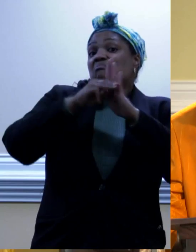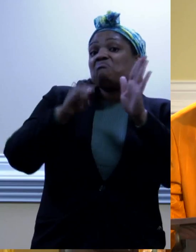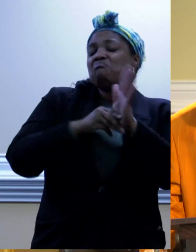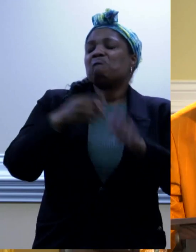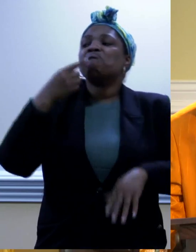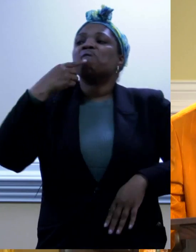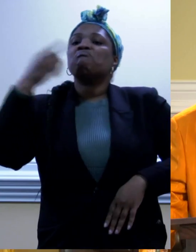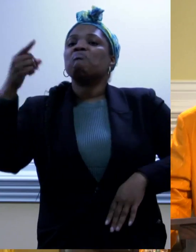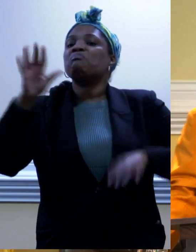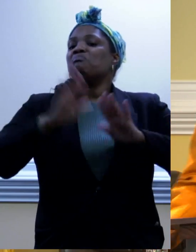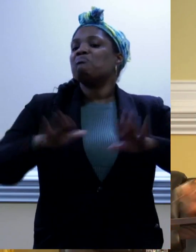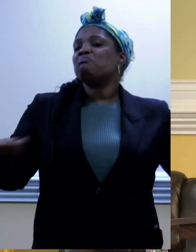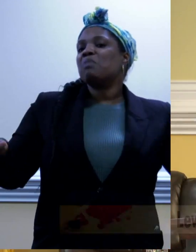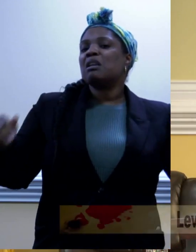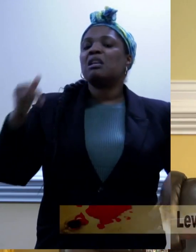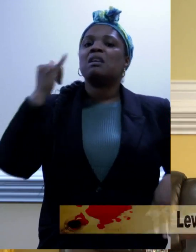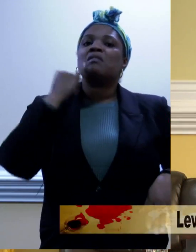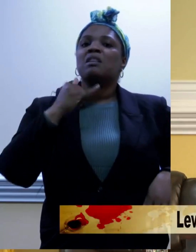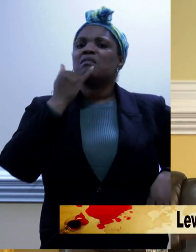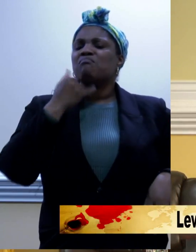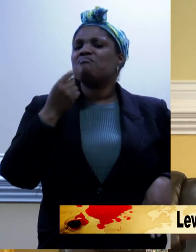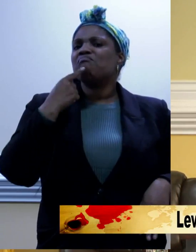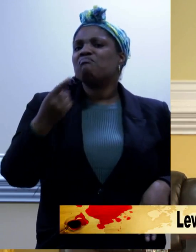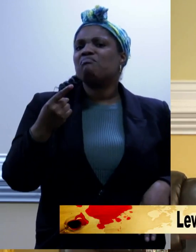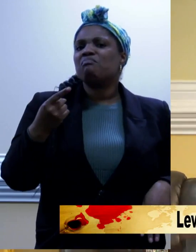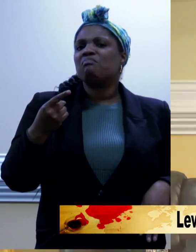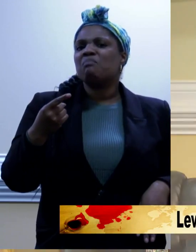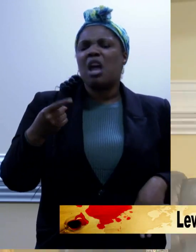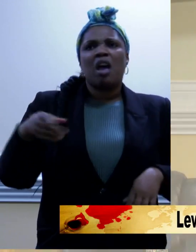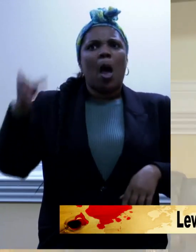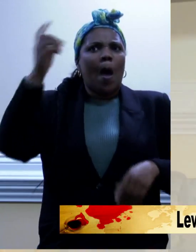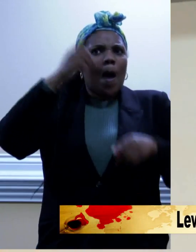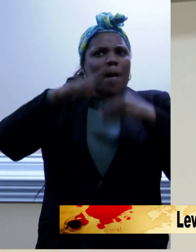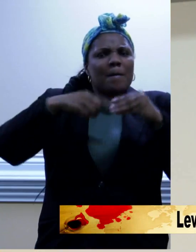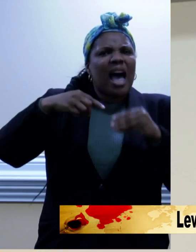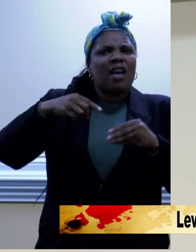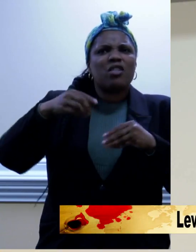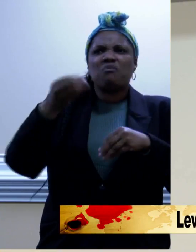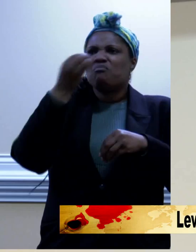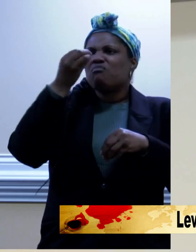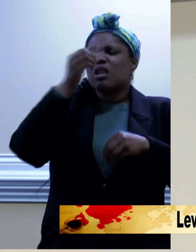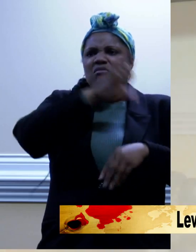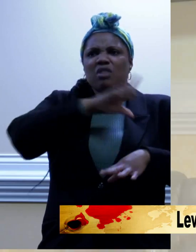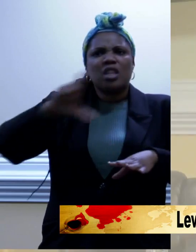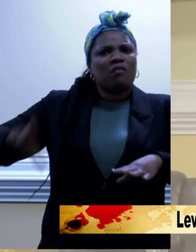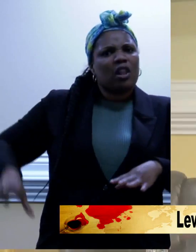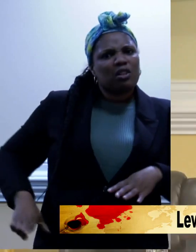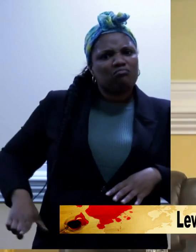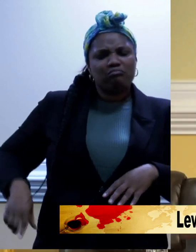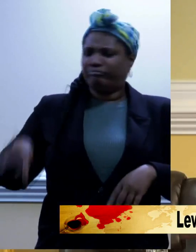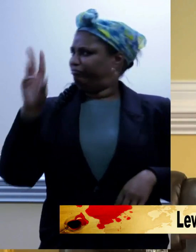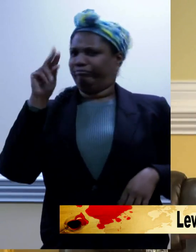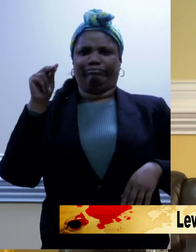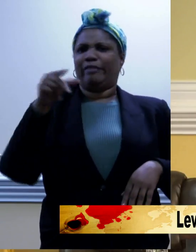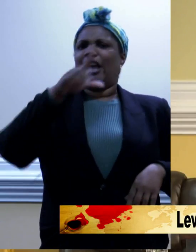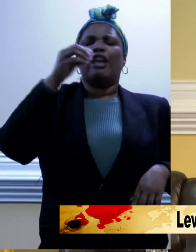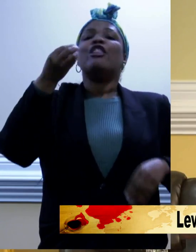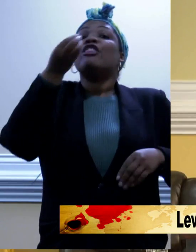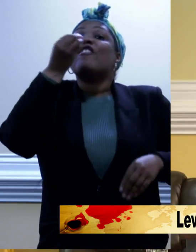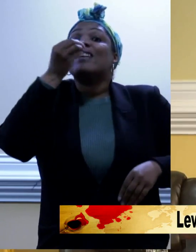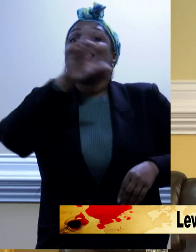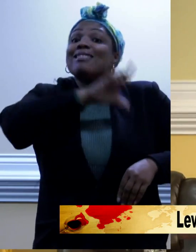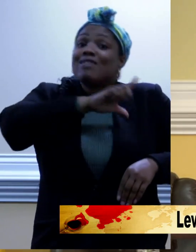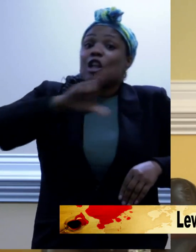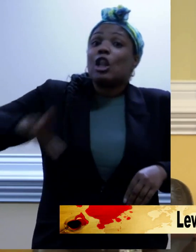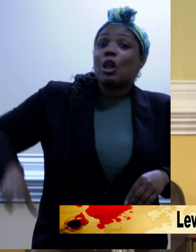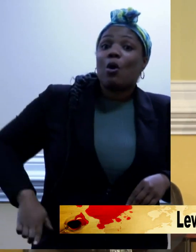the children of Israel and say unto them, concerning the feast of the Lord. Concerning the feast of the Jews. Concerning the feast of the